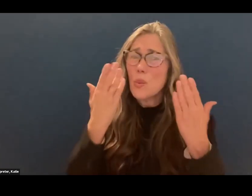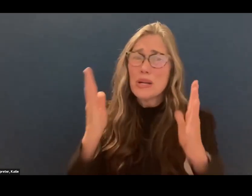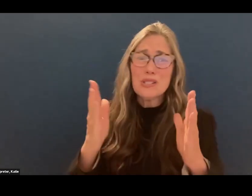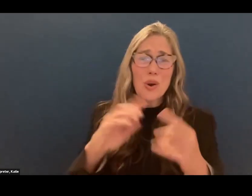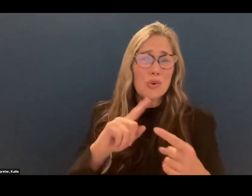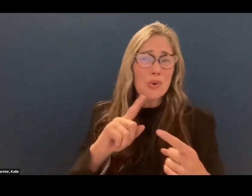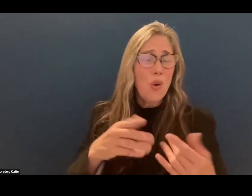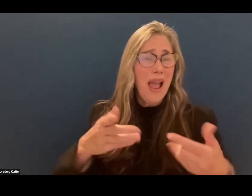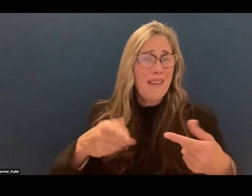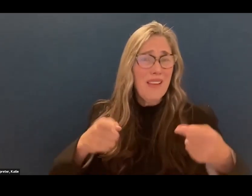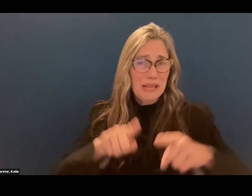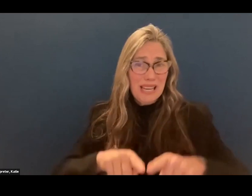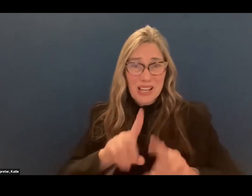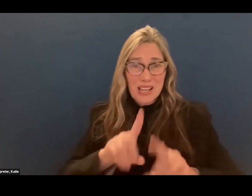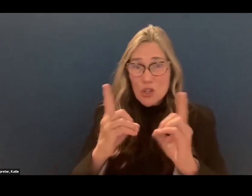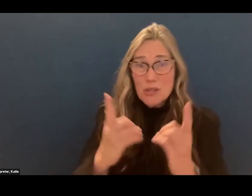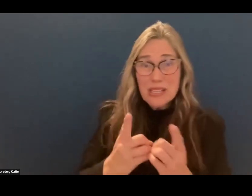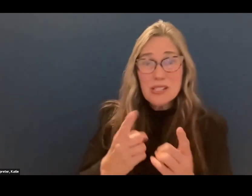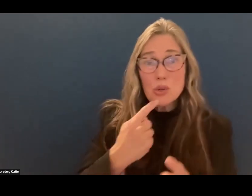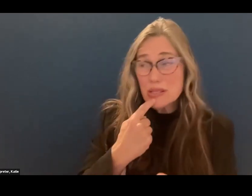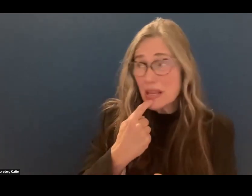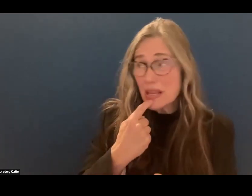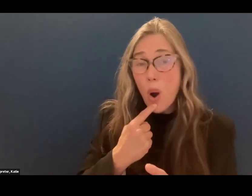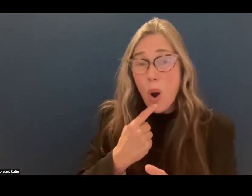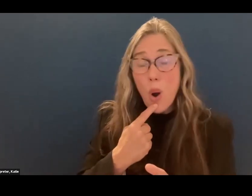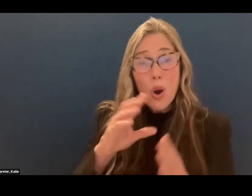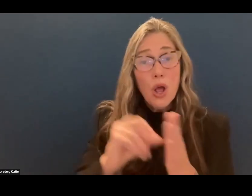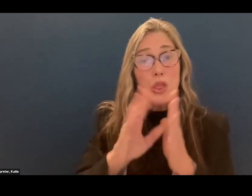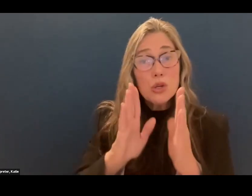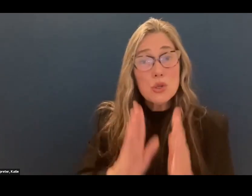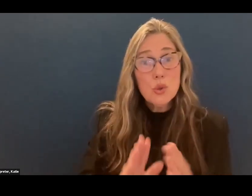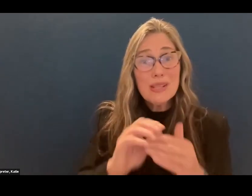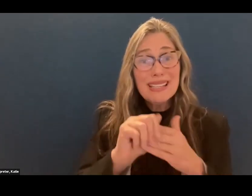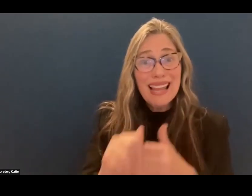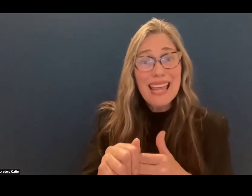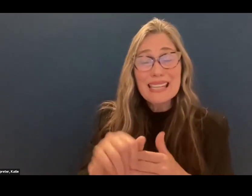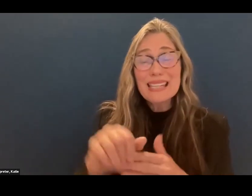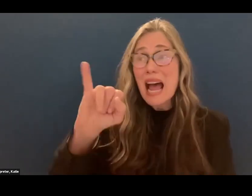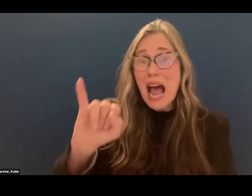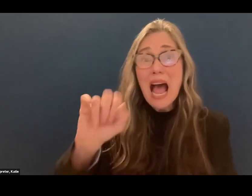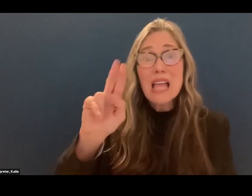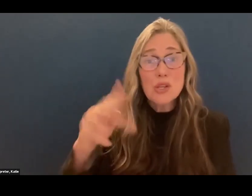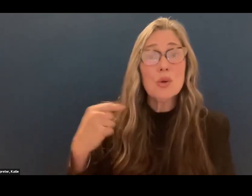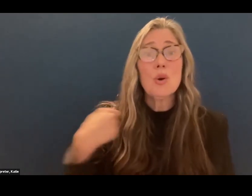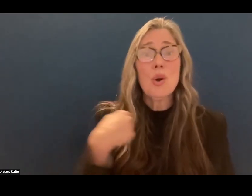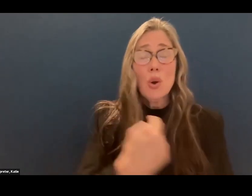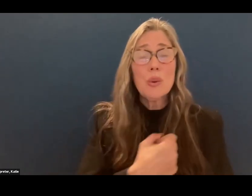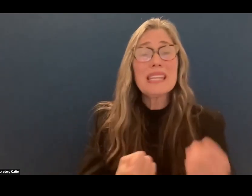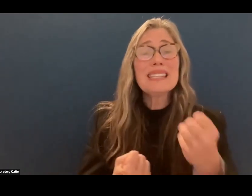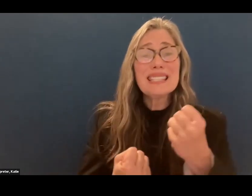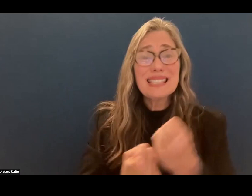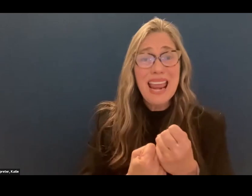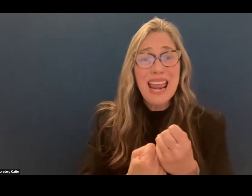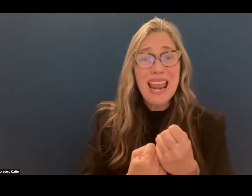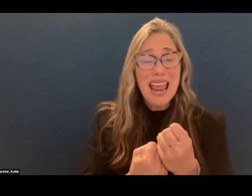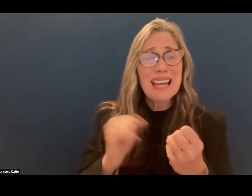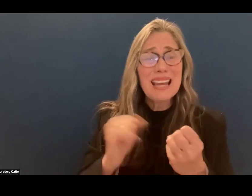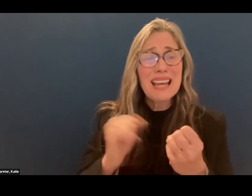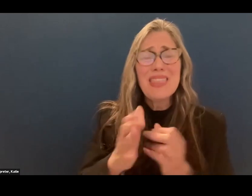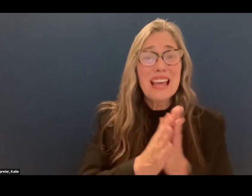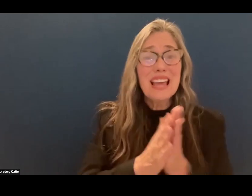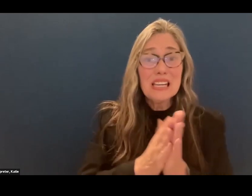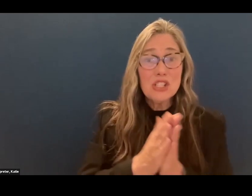say that they are responding with the student-led IU We Stand initiative. Don't let our kids do this by